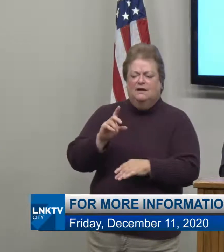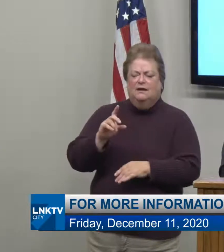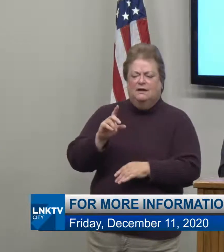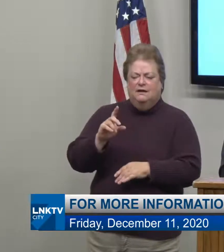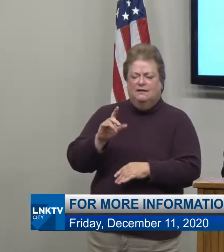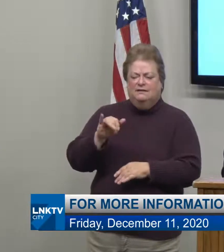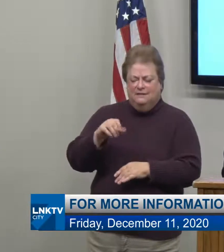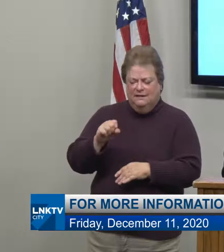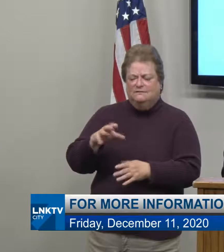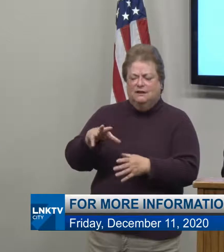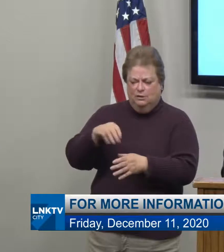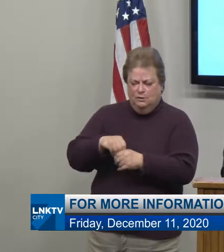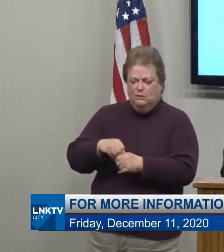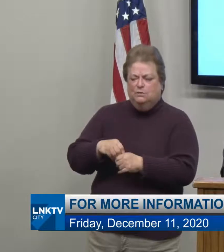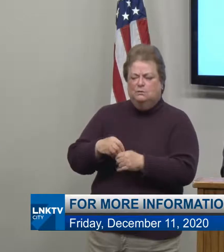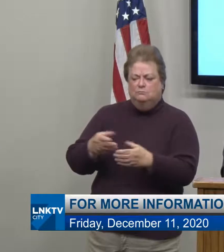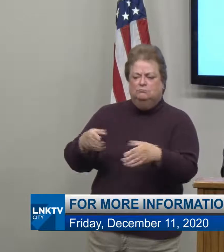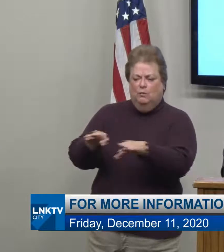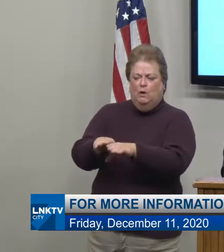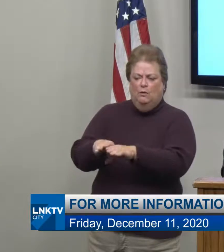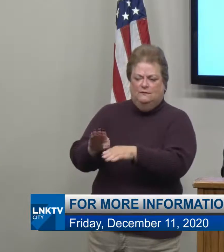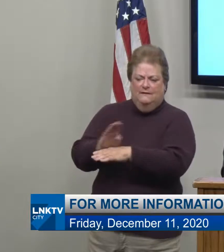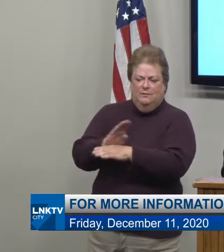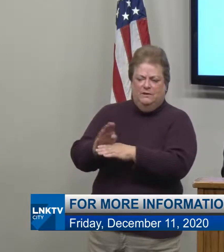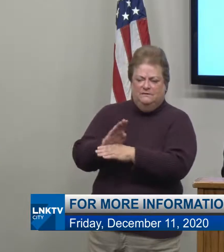a closure order.